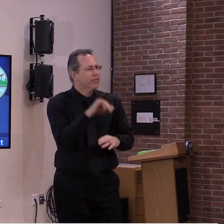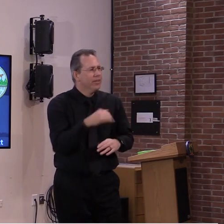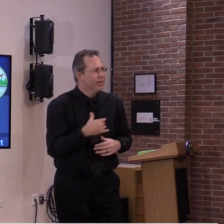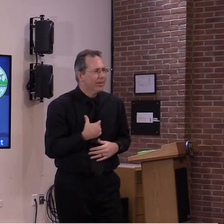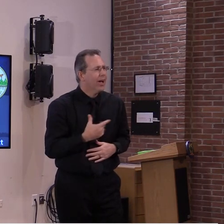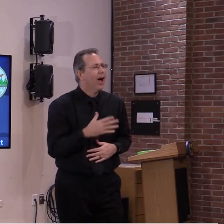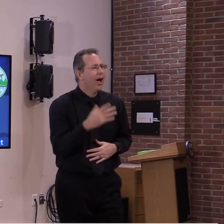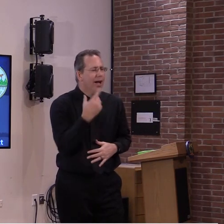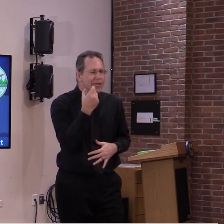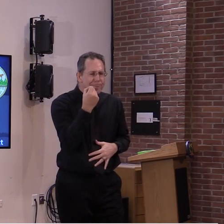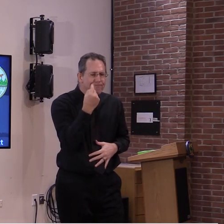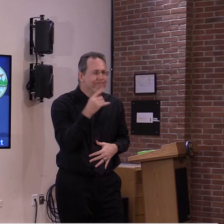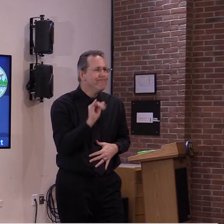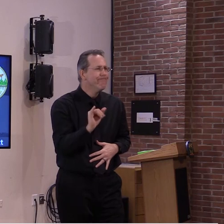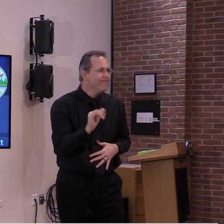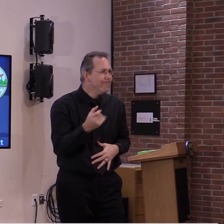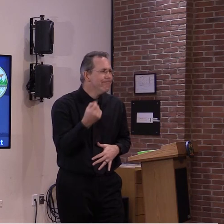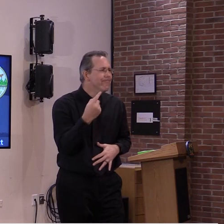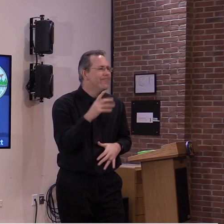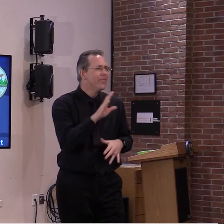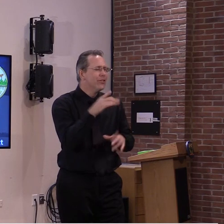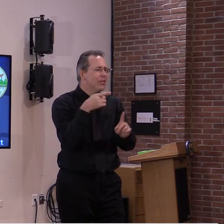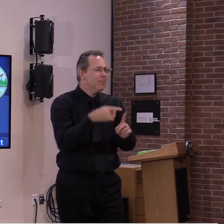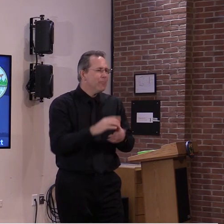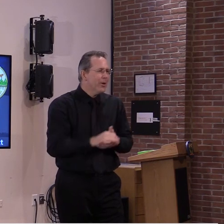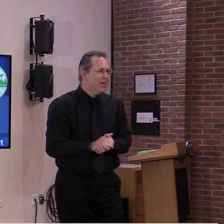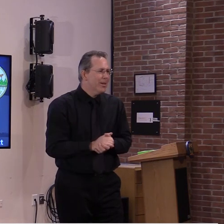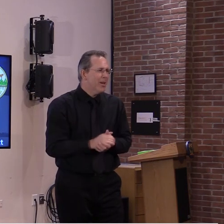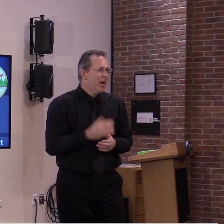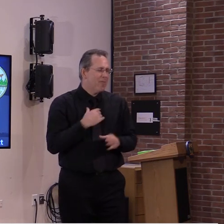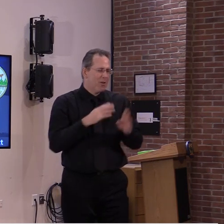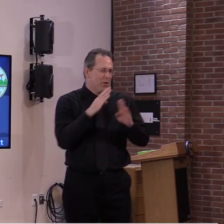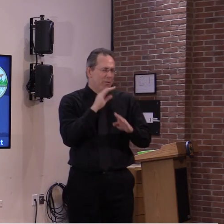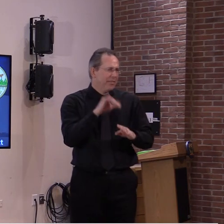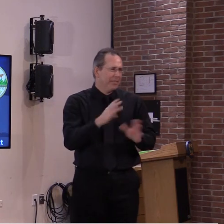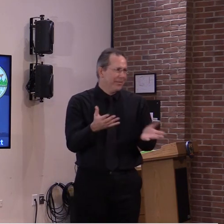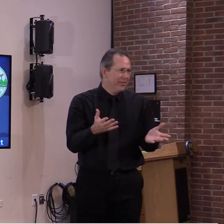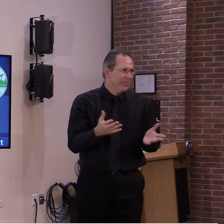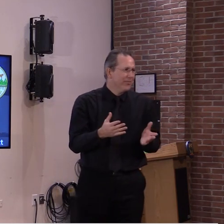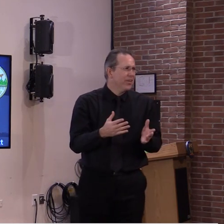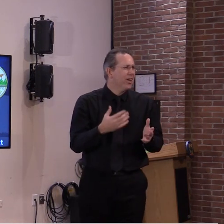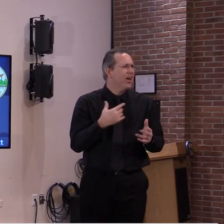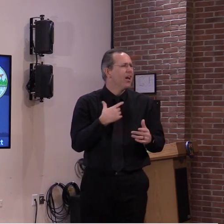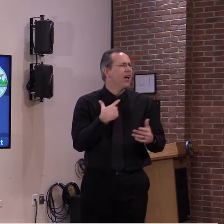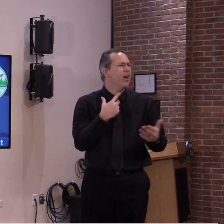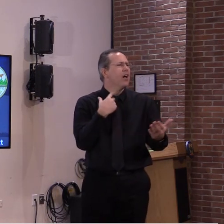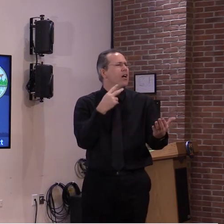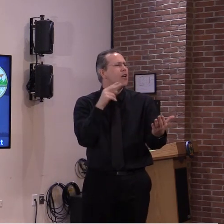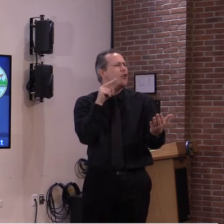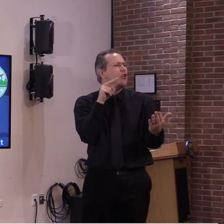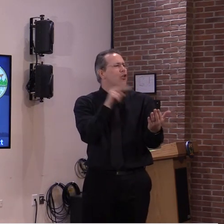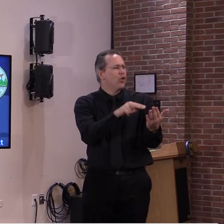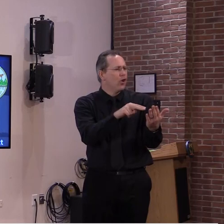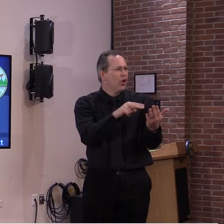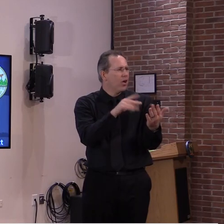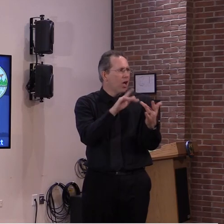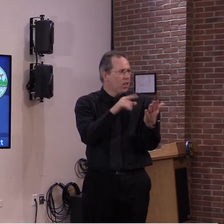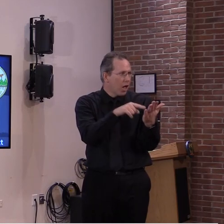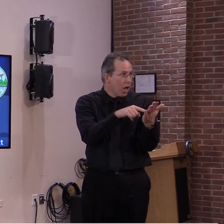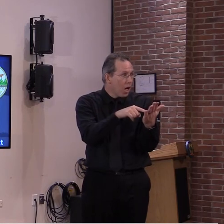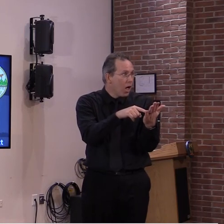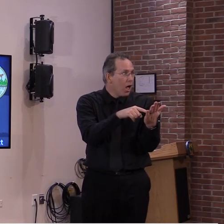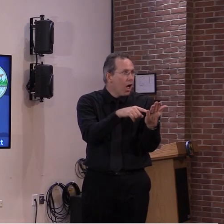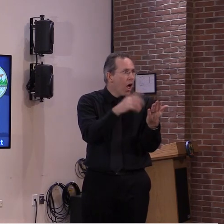because we're in times when people read a lot on the internet and get fed a lot of information, and some of it's